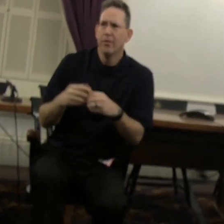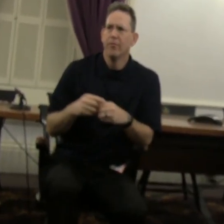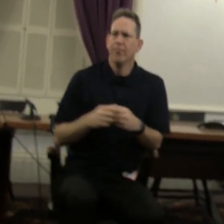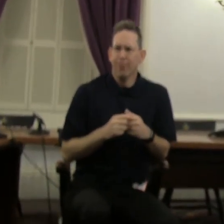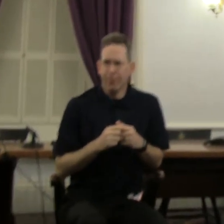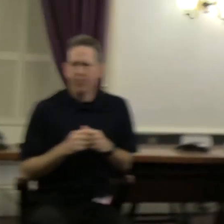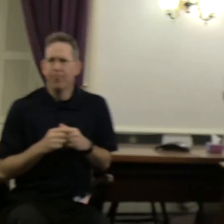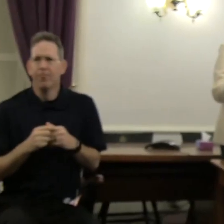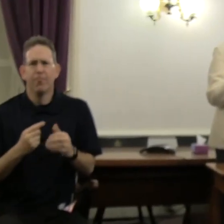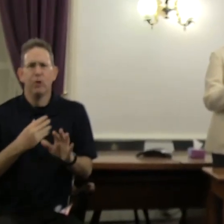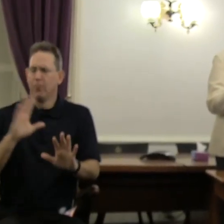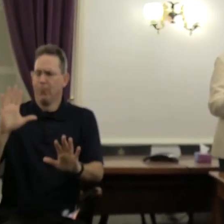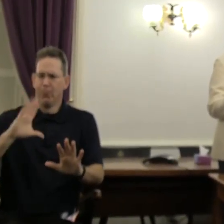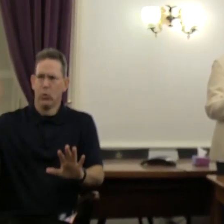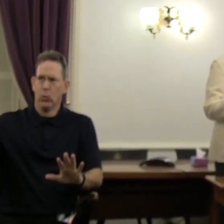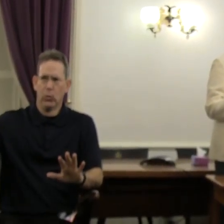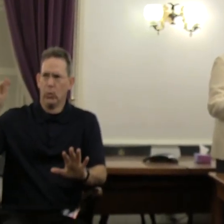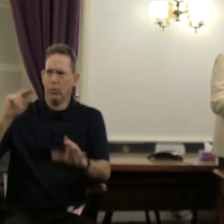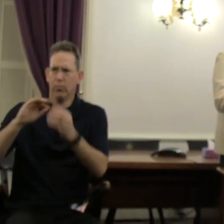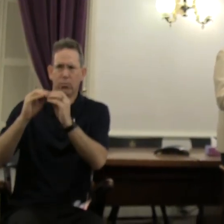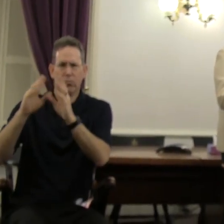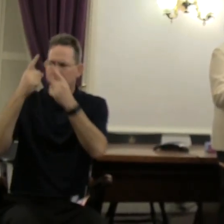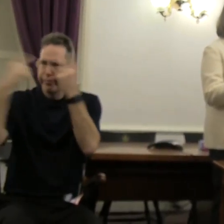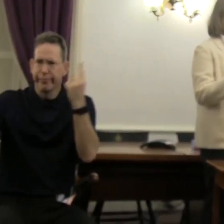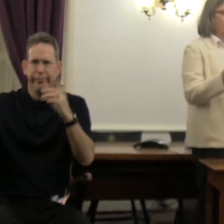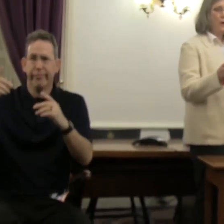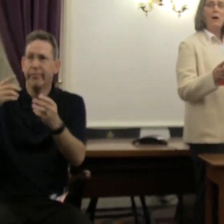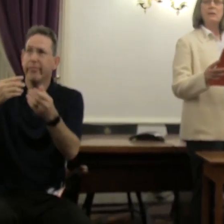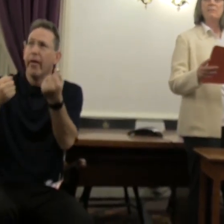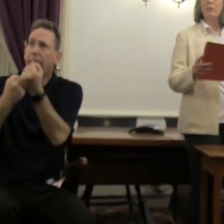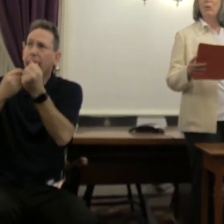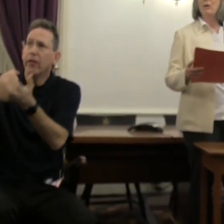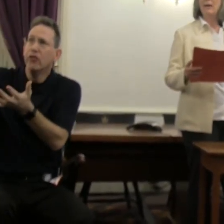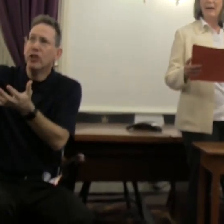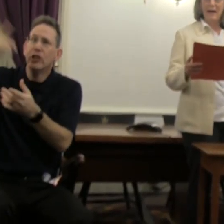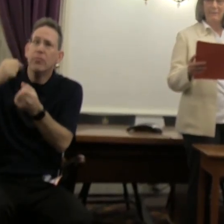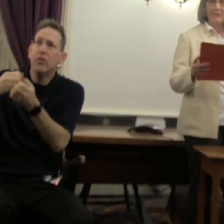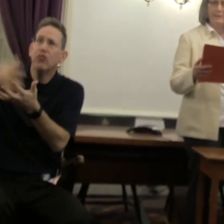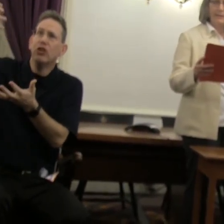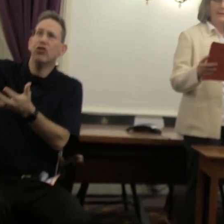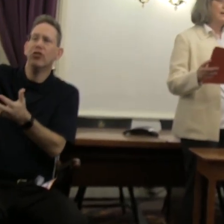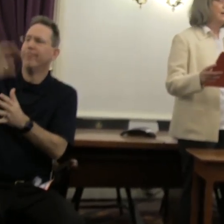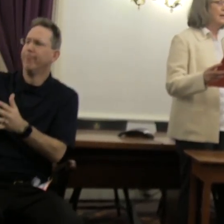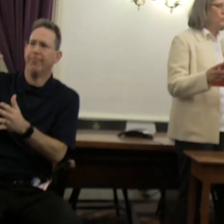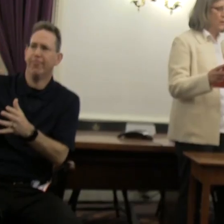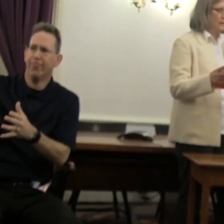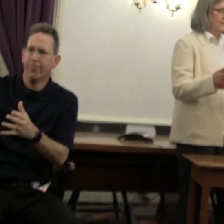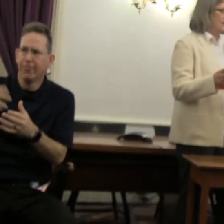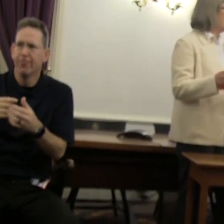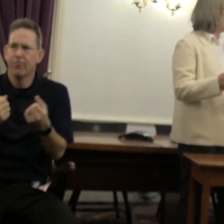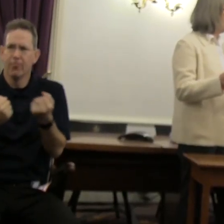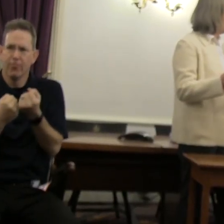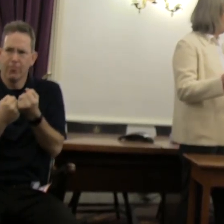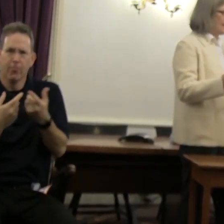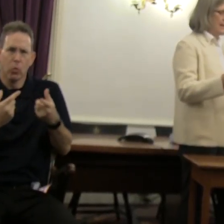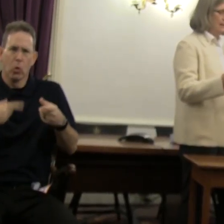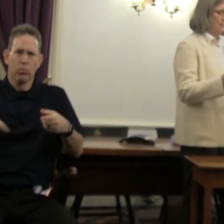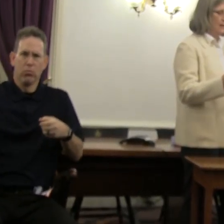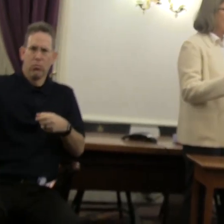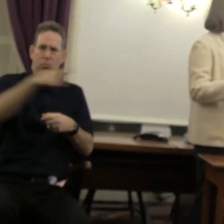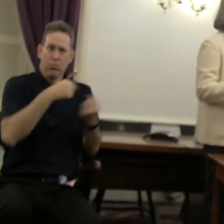by slashing Medicaid, cutting Medicare, and slicing $10 billion from the Social Security Disability